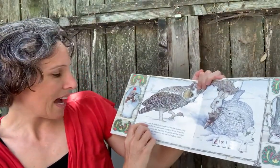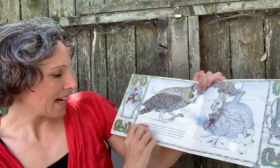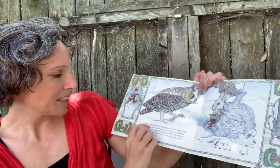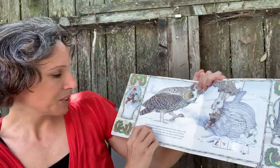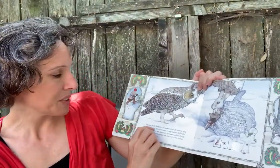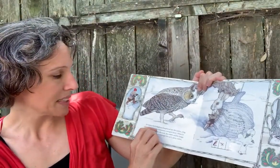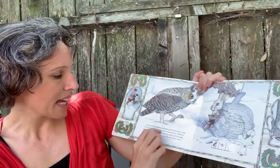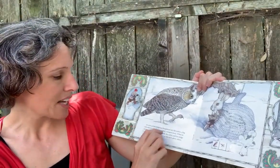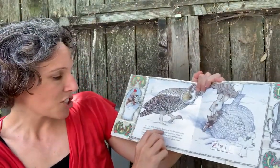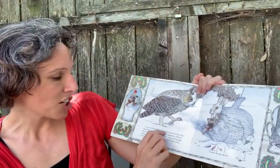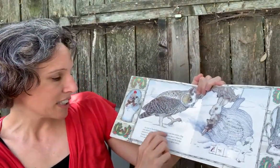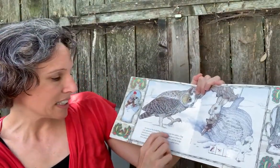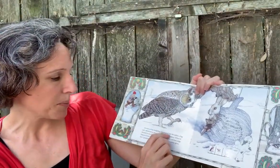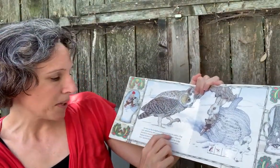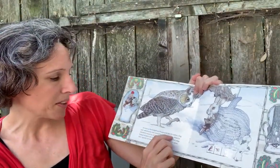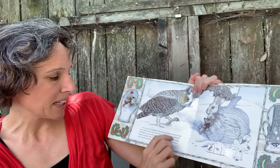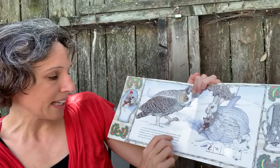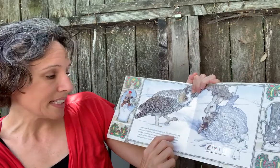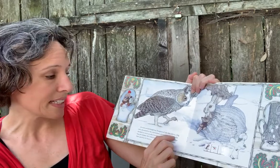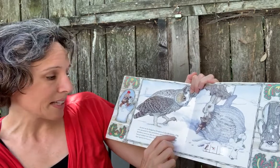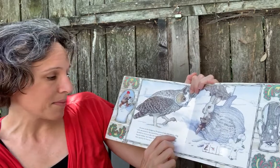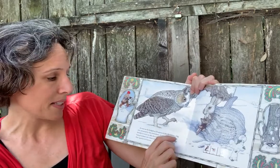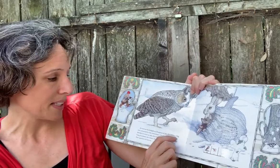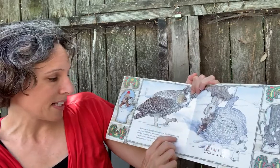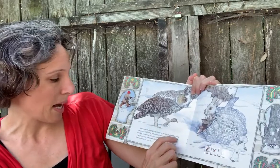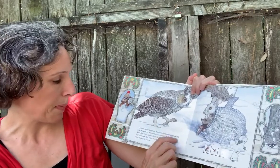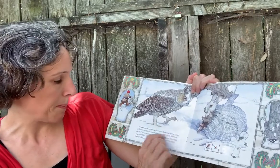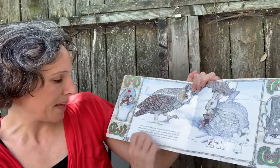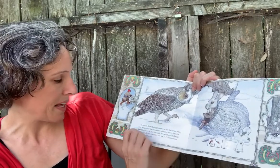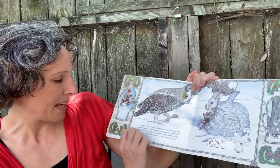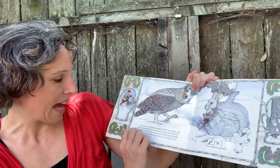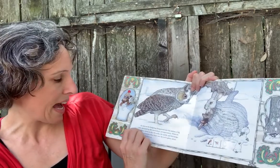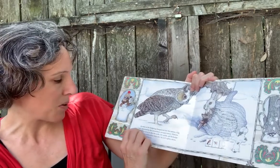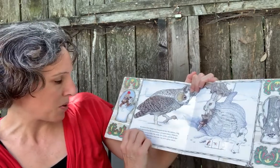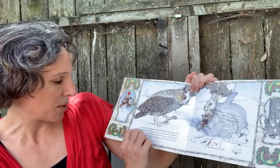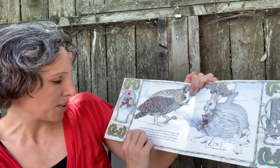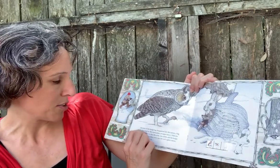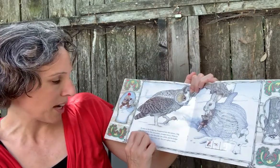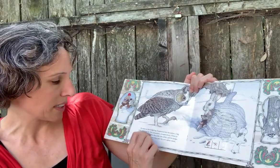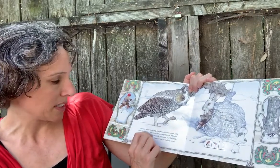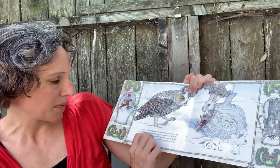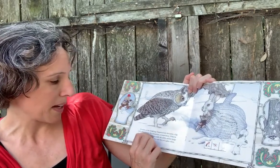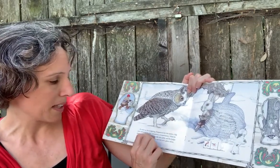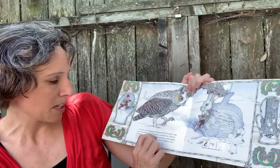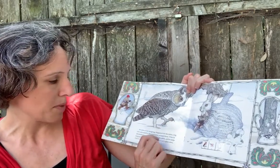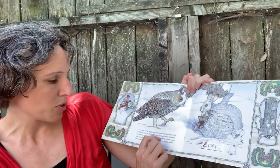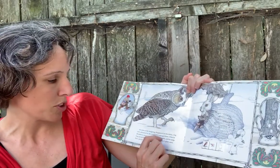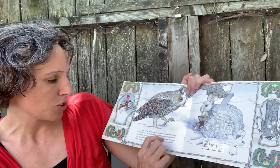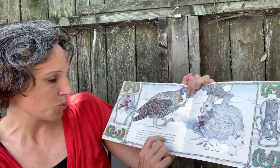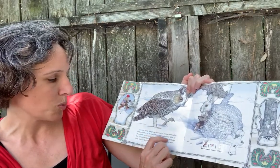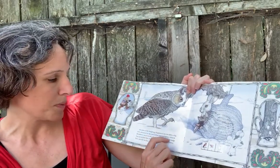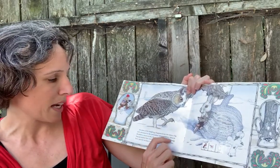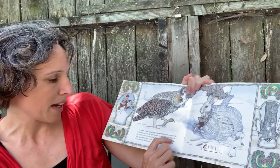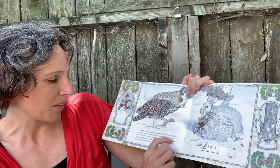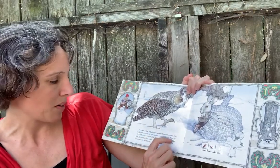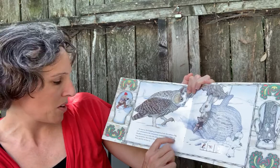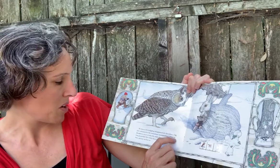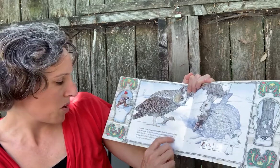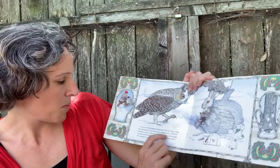As soon as the hedgehog disappeared into the mitten, a big owl, attracted by the commotion, swooped down. When